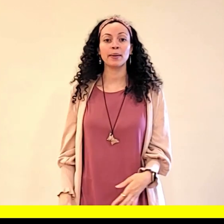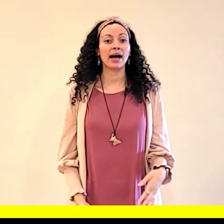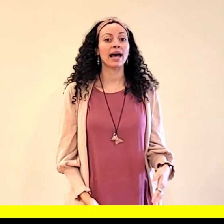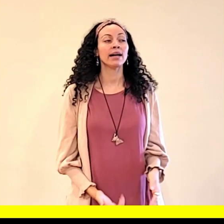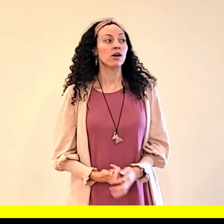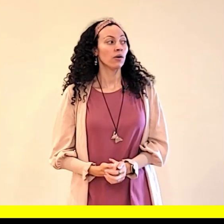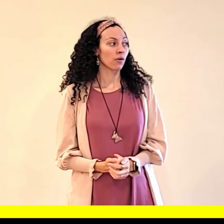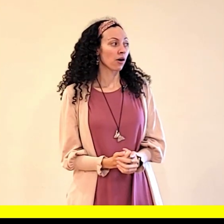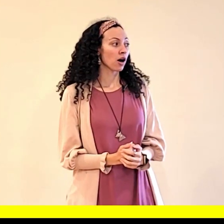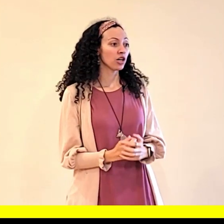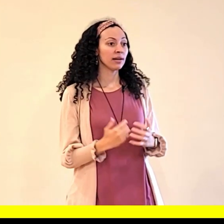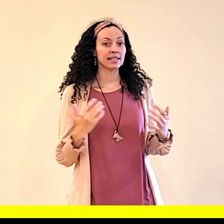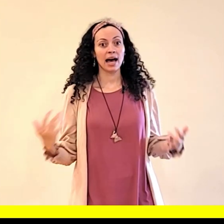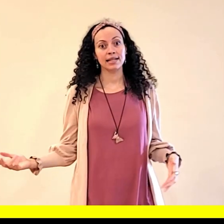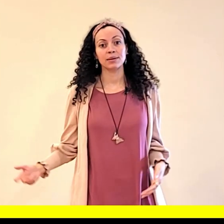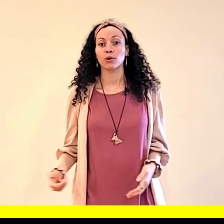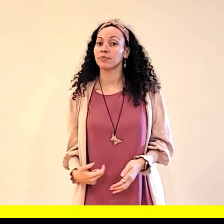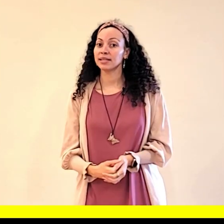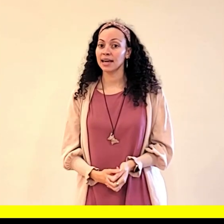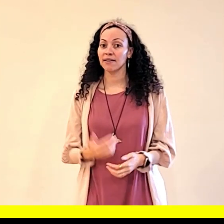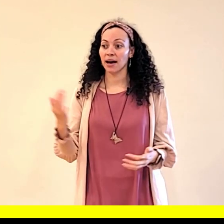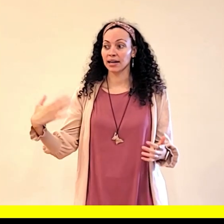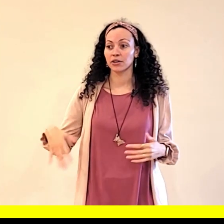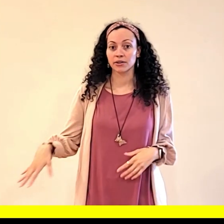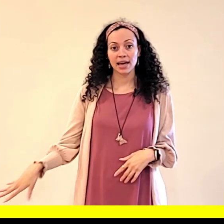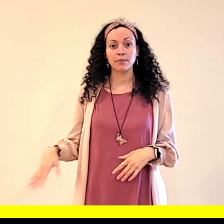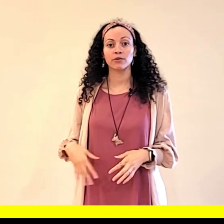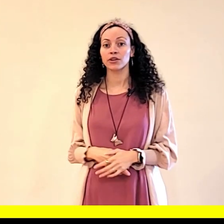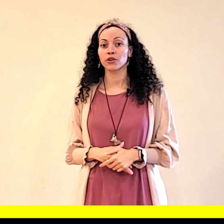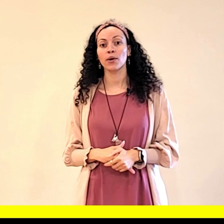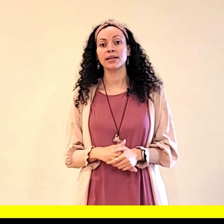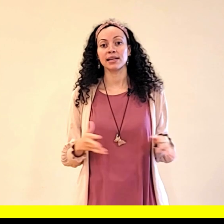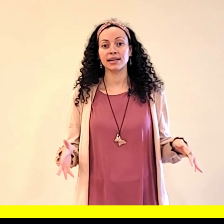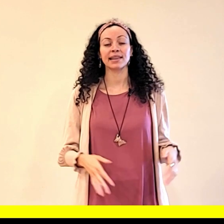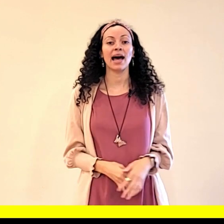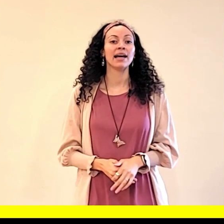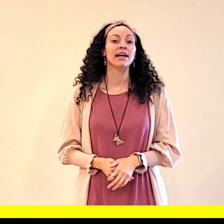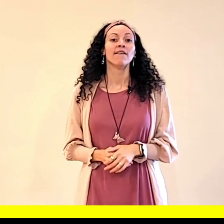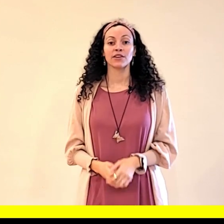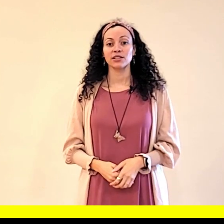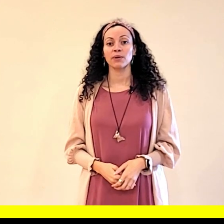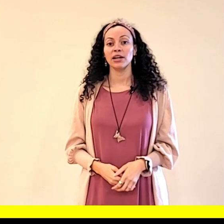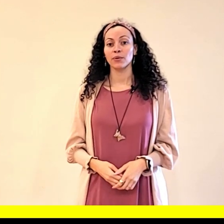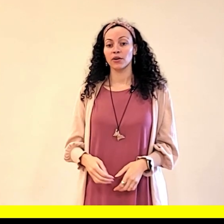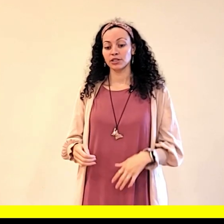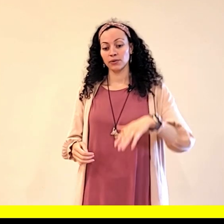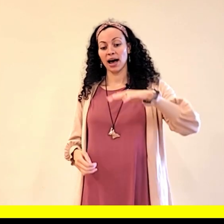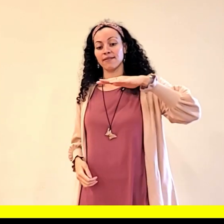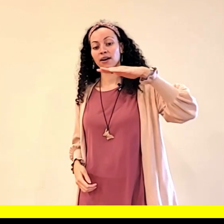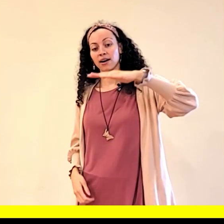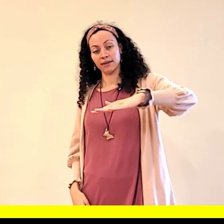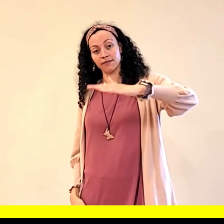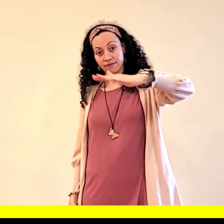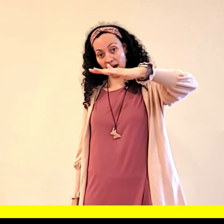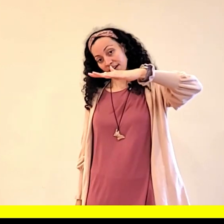intruder nearby or you need to hide somewhere to be safe, hide under their table for earthquakes, things like that. For this one, we're going to